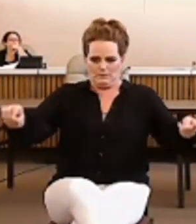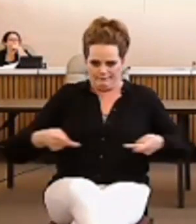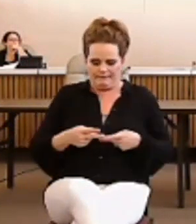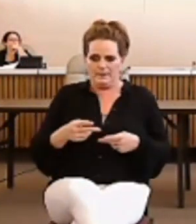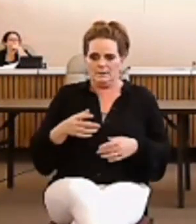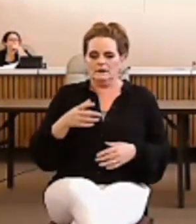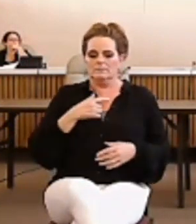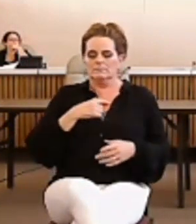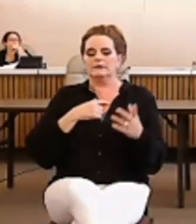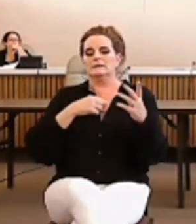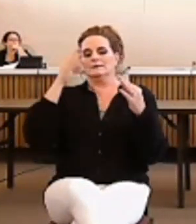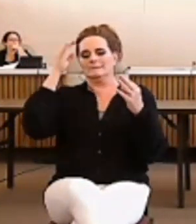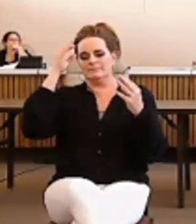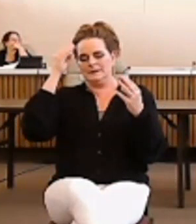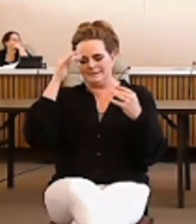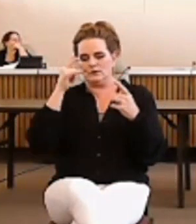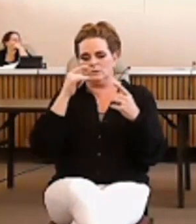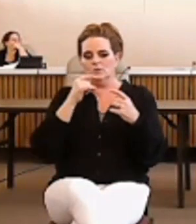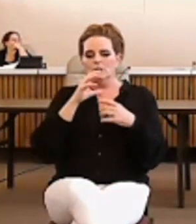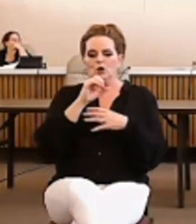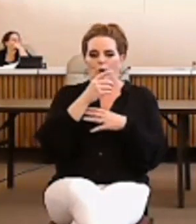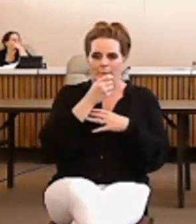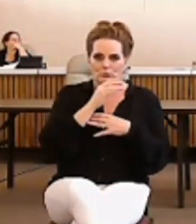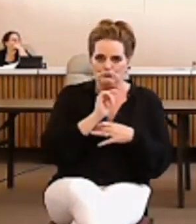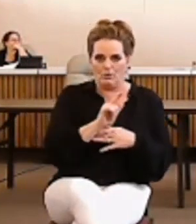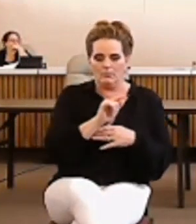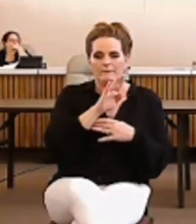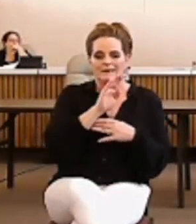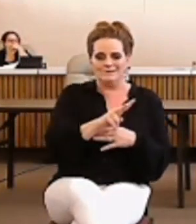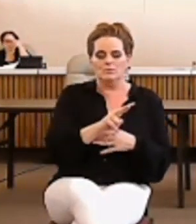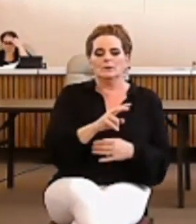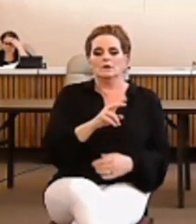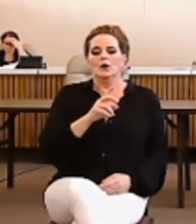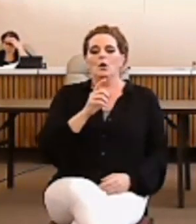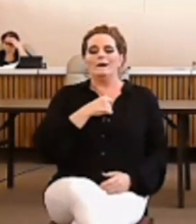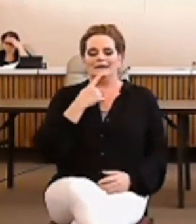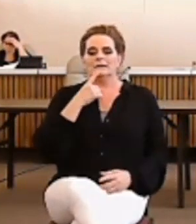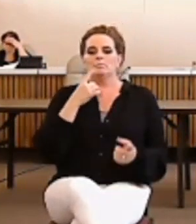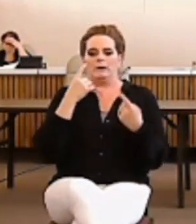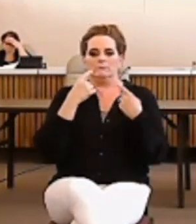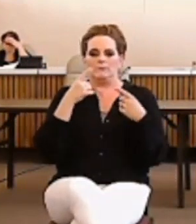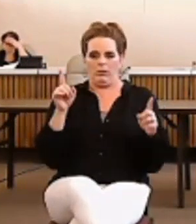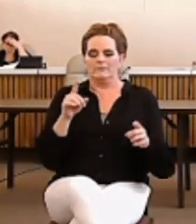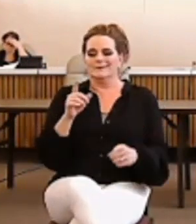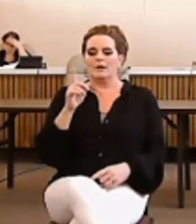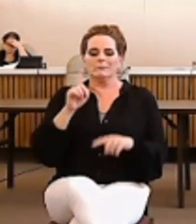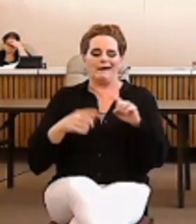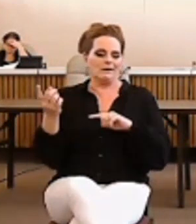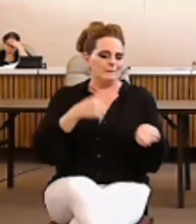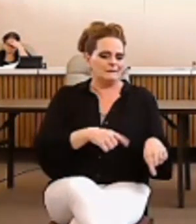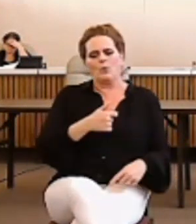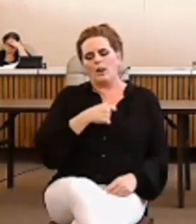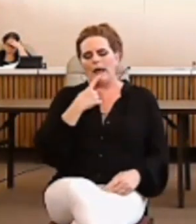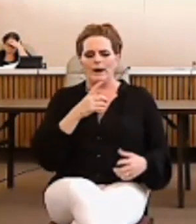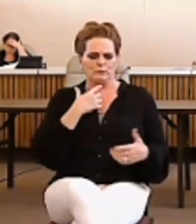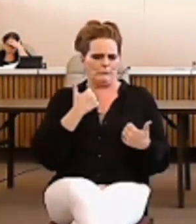commercial B2. We did that through a special use permit because we actually need it to be declared. Now they can't come in and say, well, I want to put